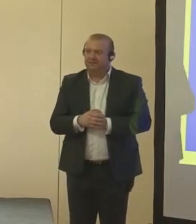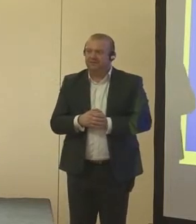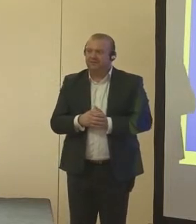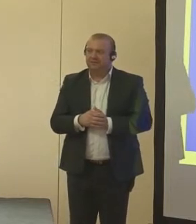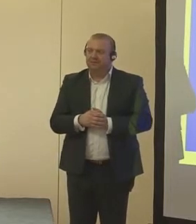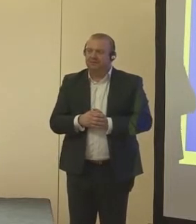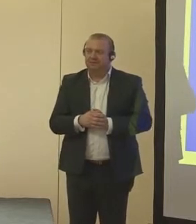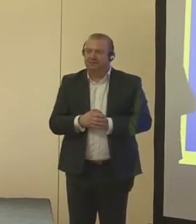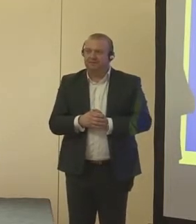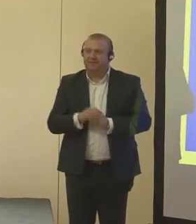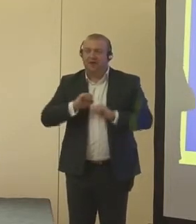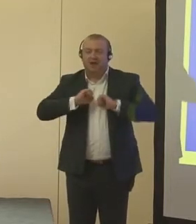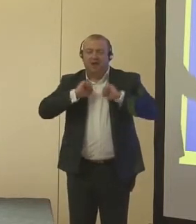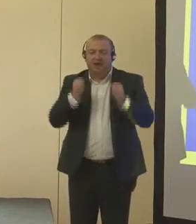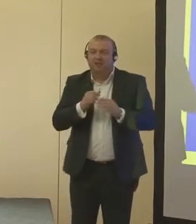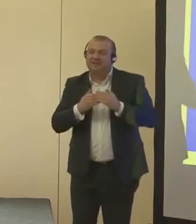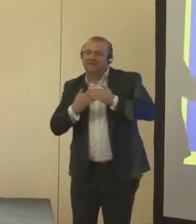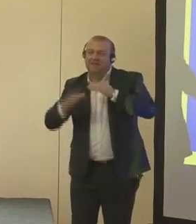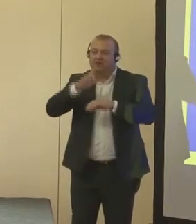make the information accessible?